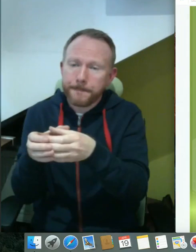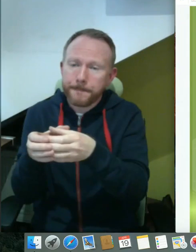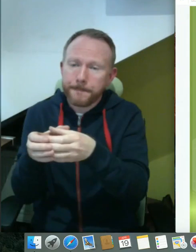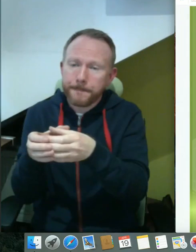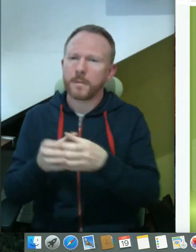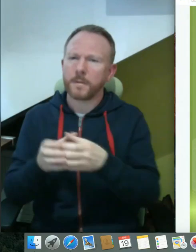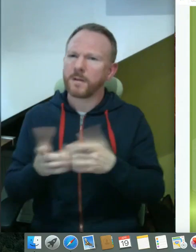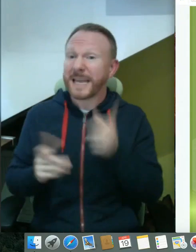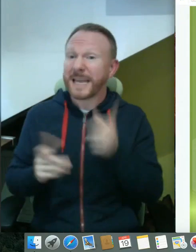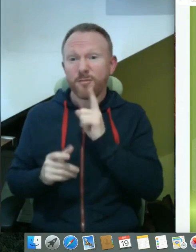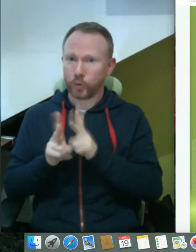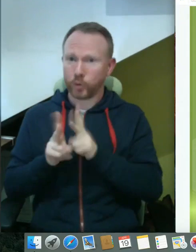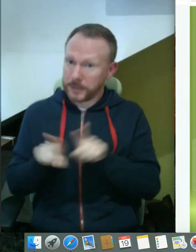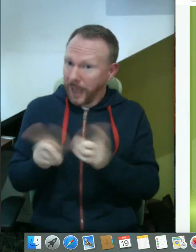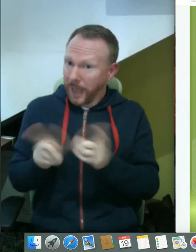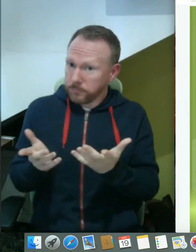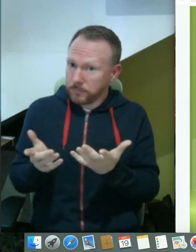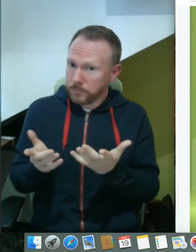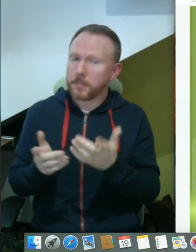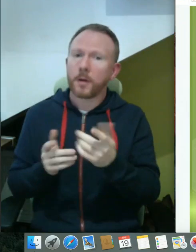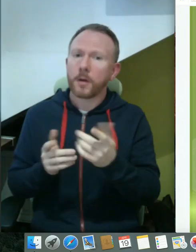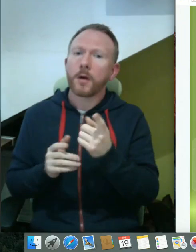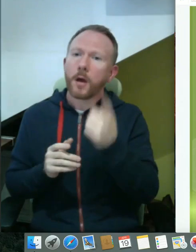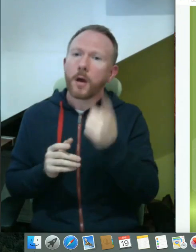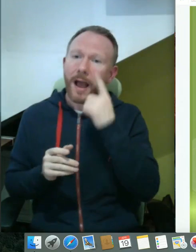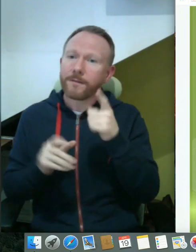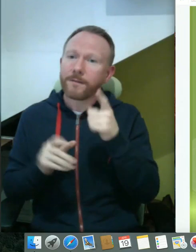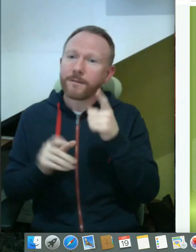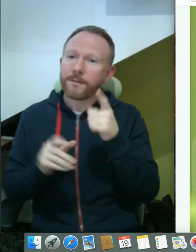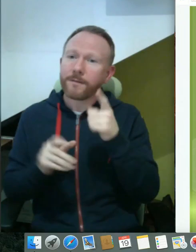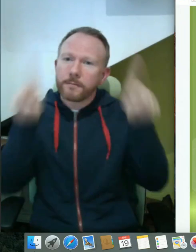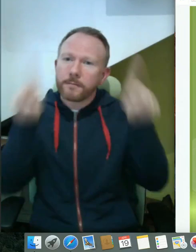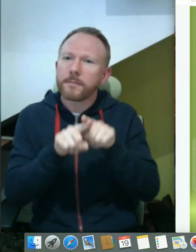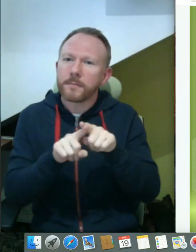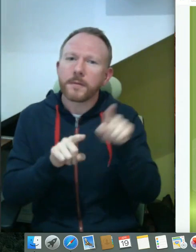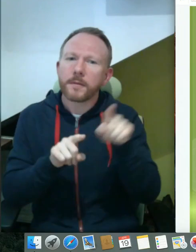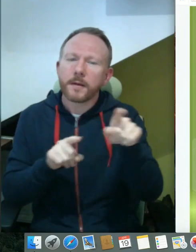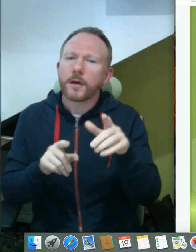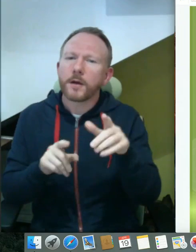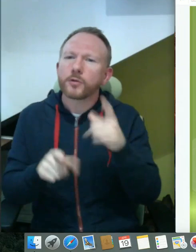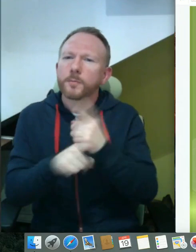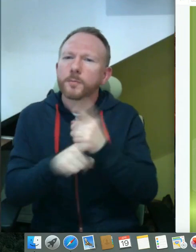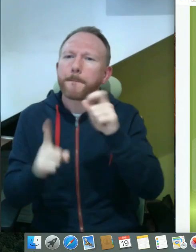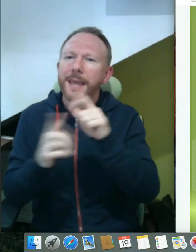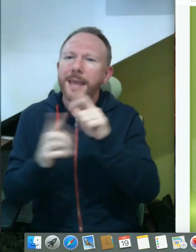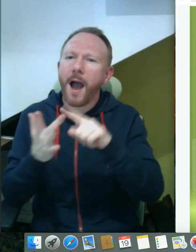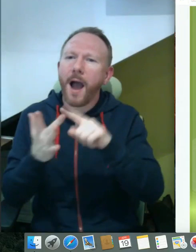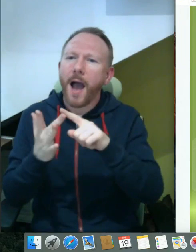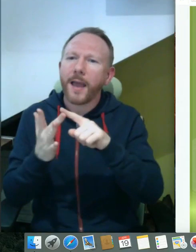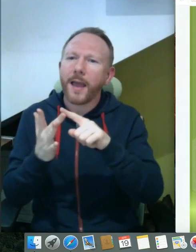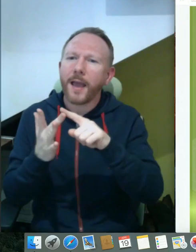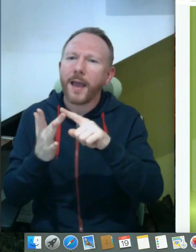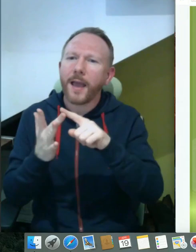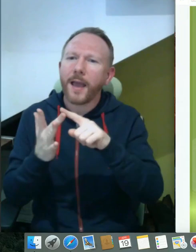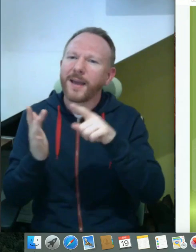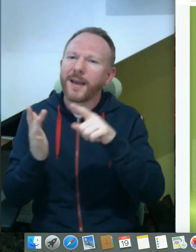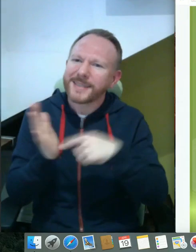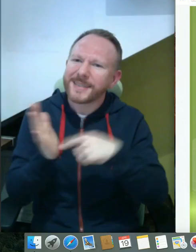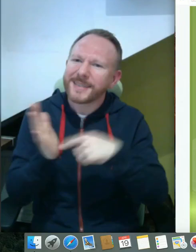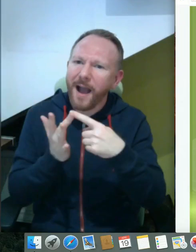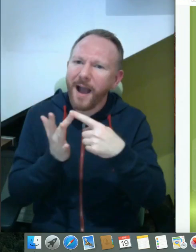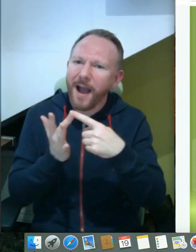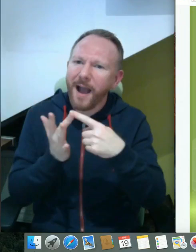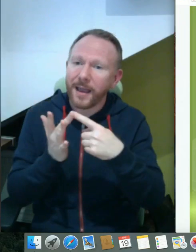you'll see on the slide there's abbreviations PI and TI, and this refers to